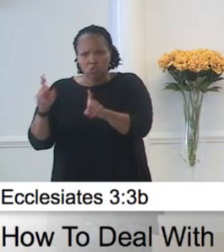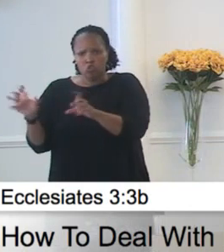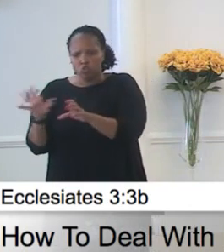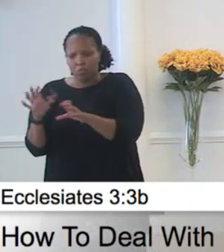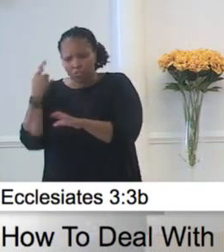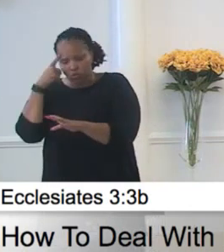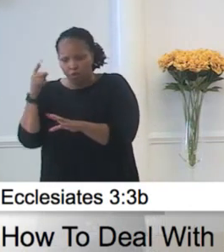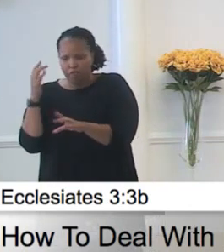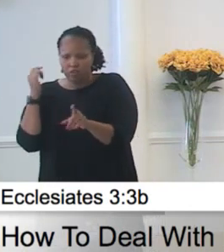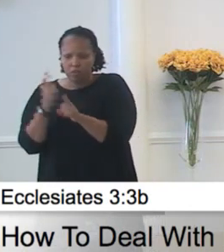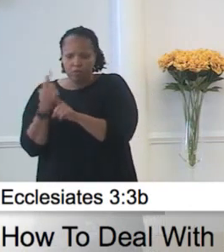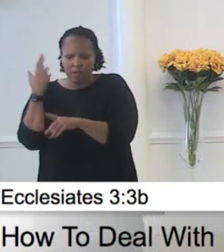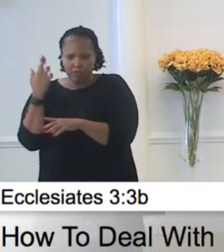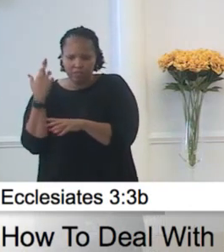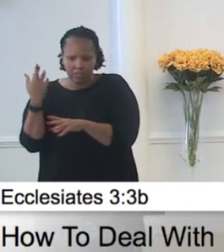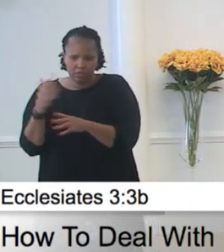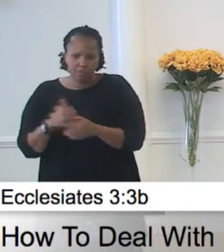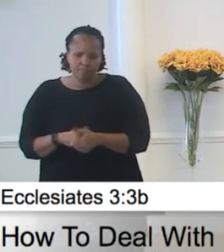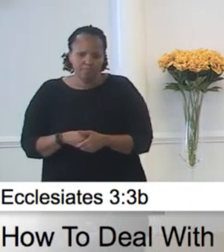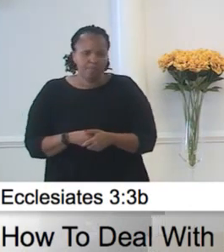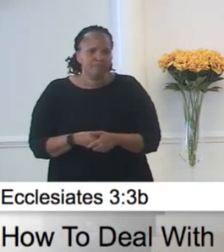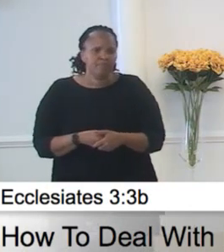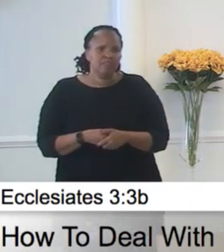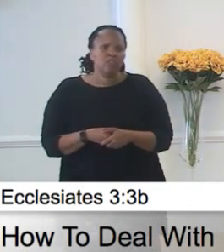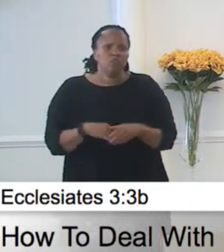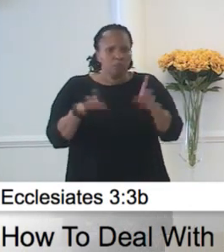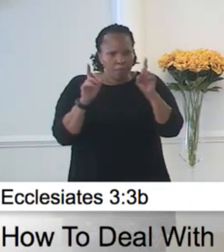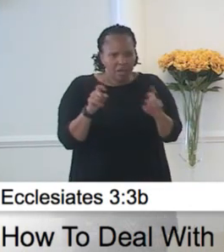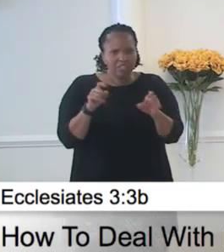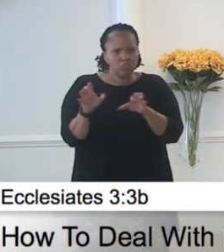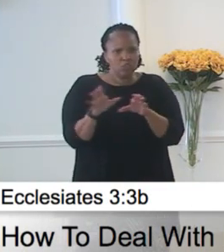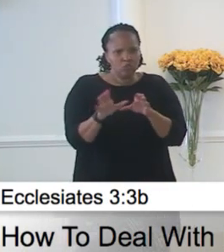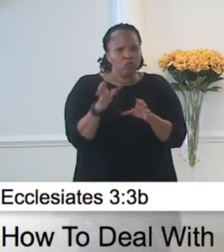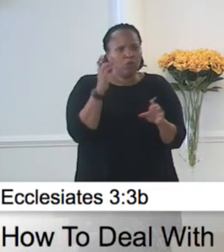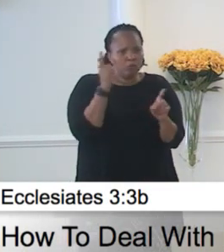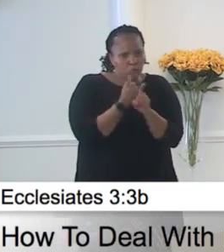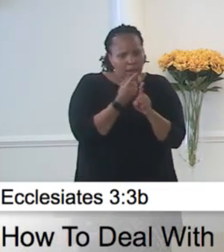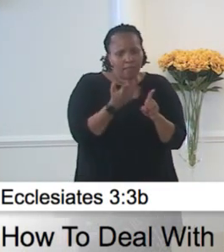I'm doing them because for the right reasons.